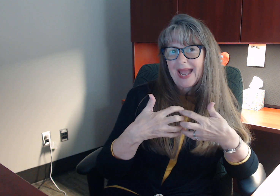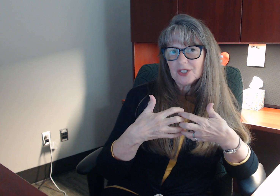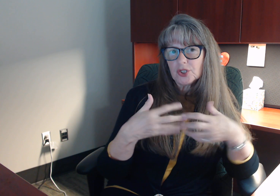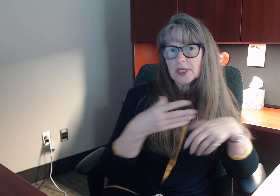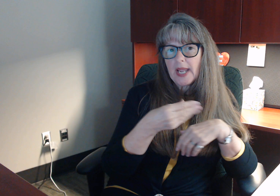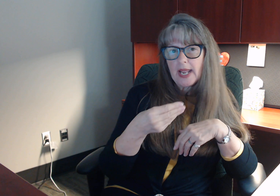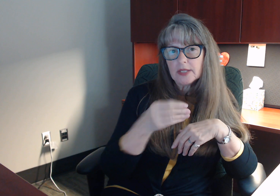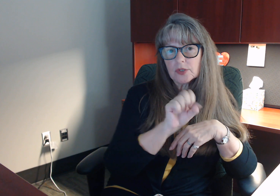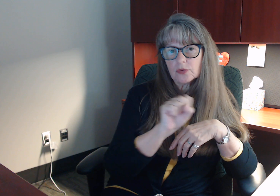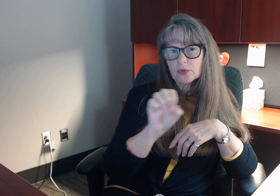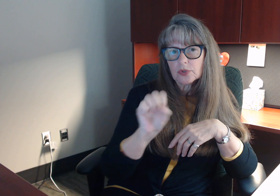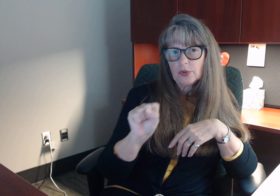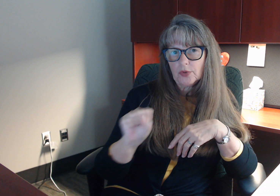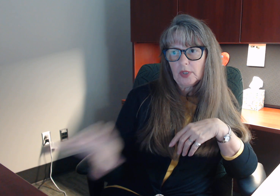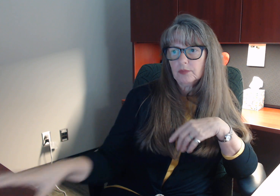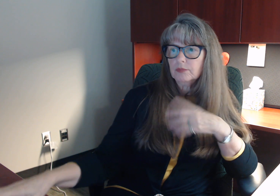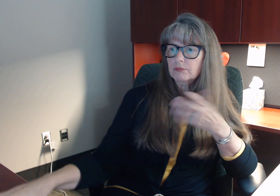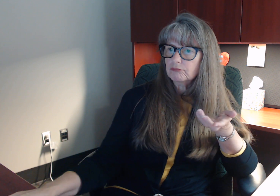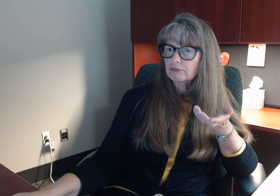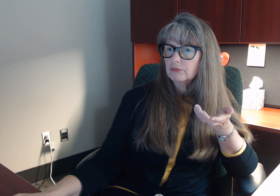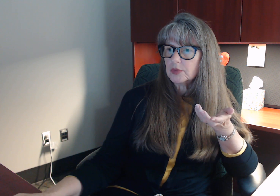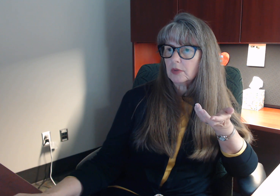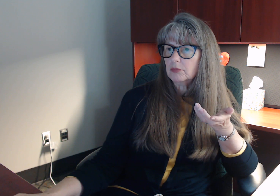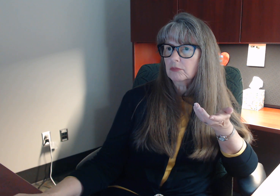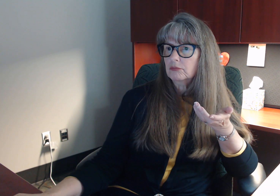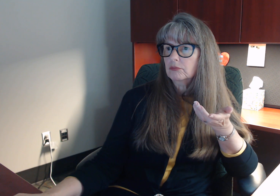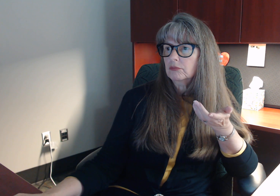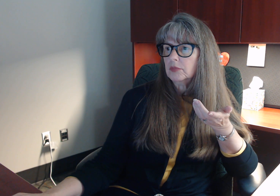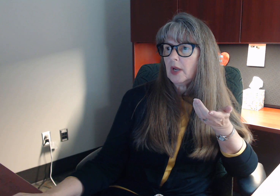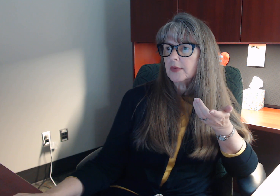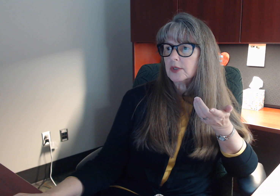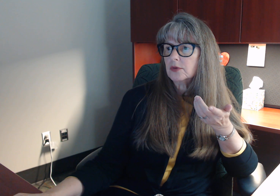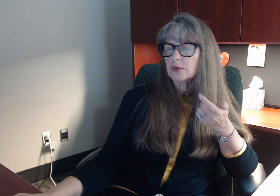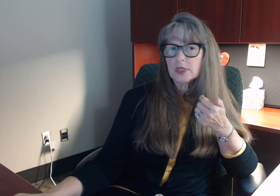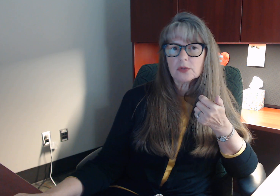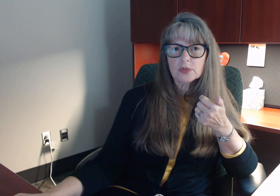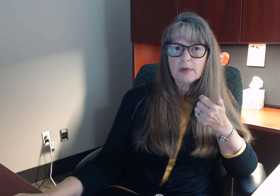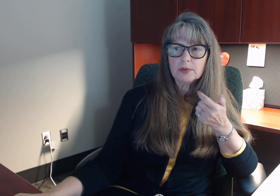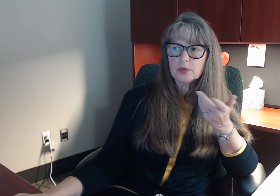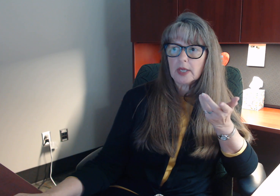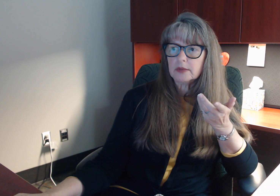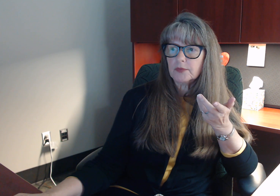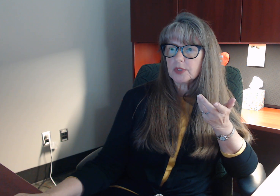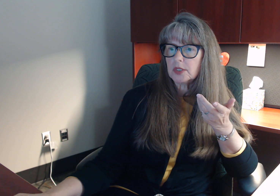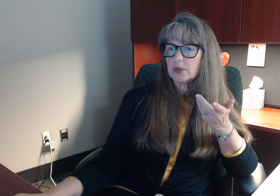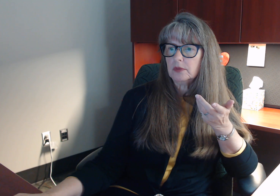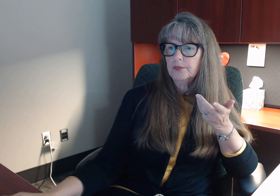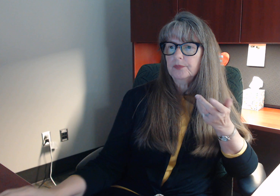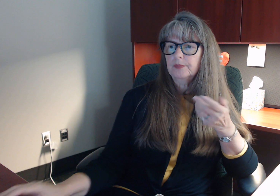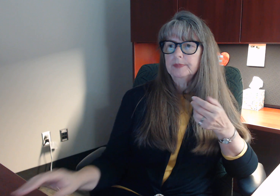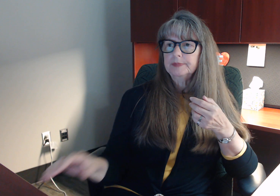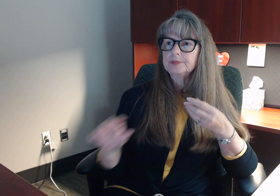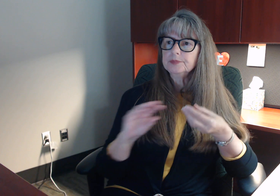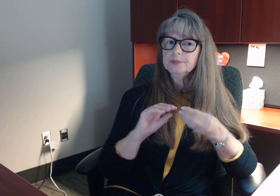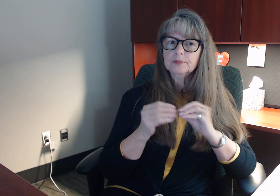match, and Social Security. So they offer that to their seasonal. Some people do that for seasonal. And